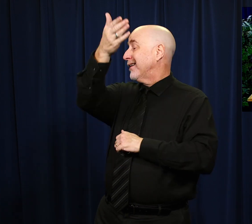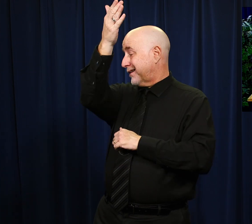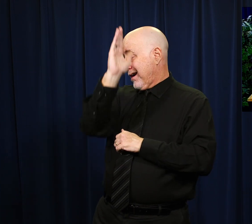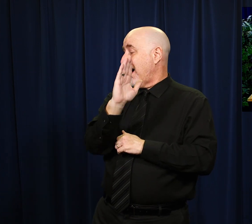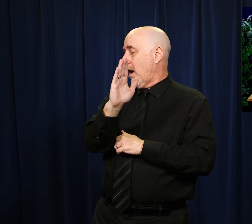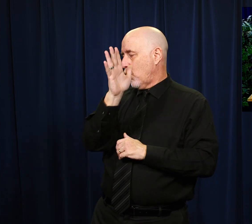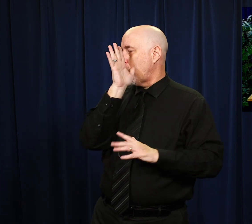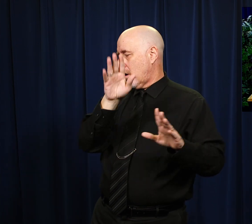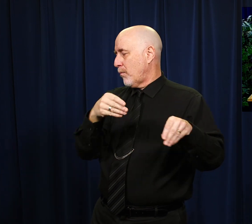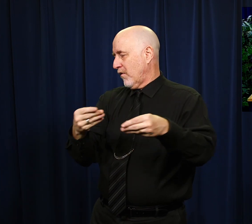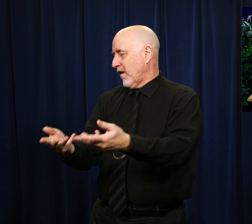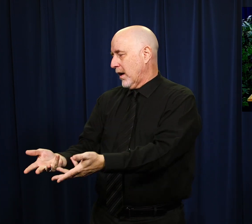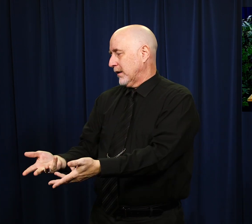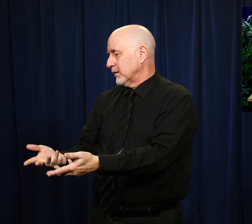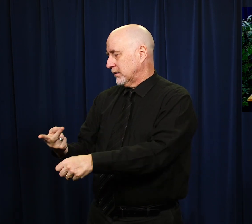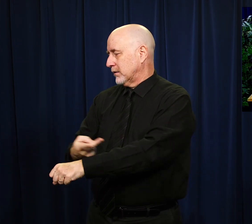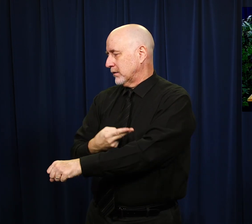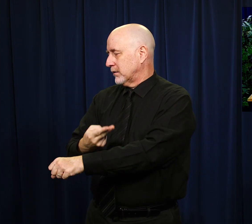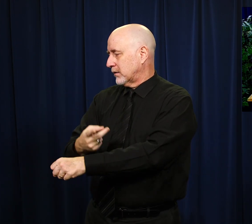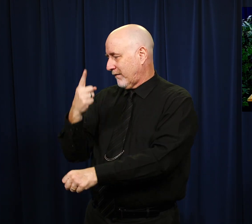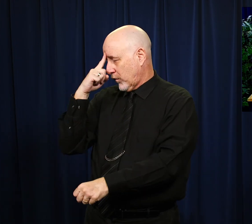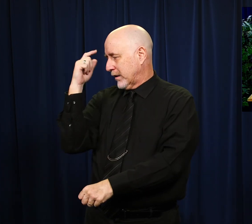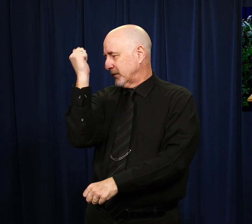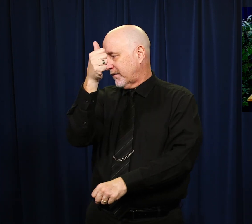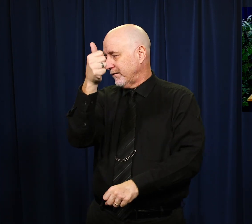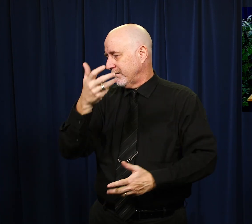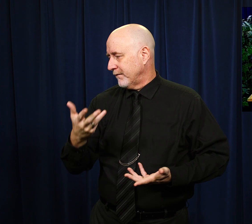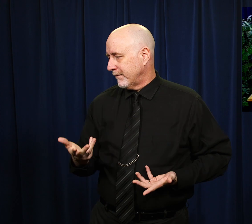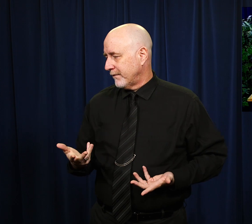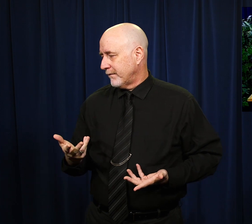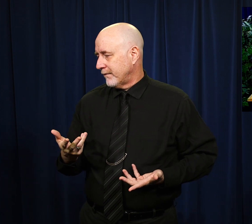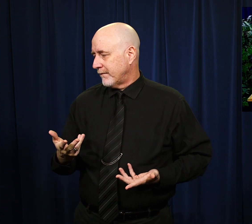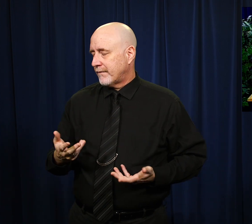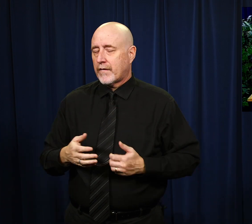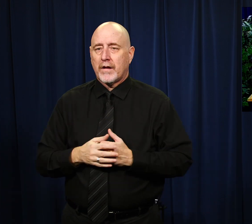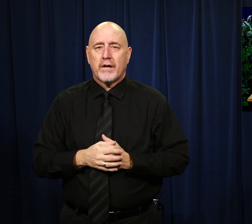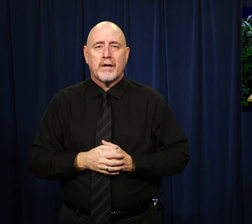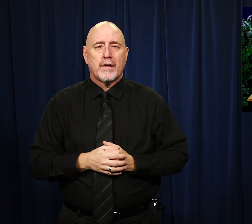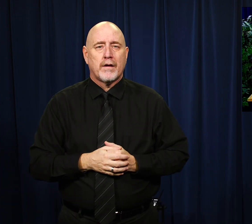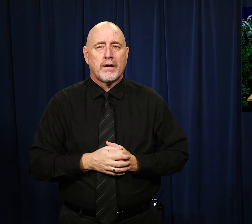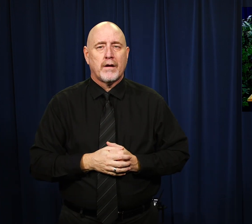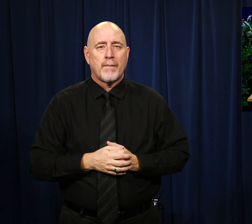God will provide for himself a lamb.